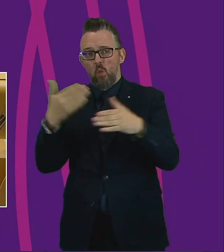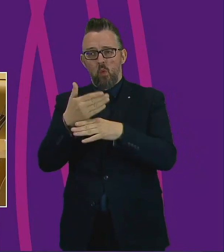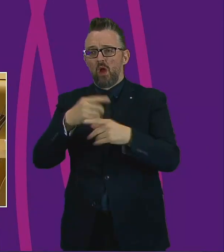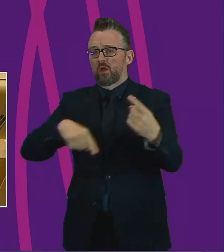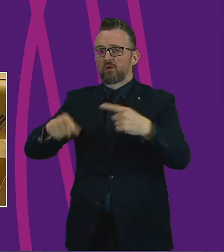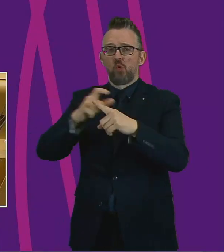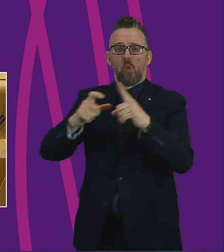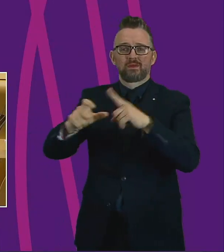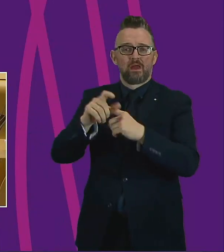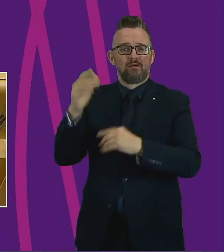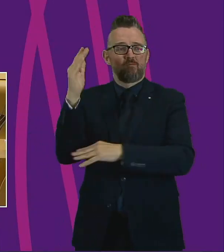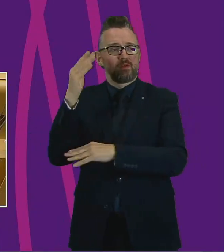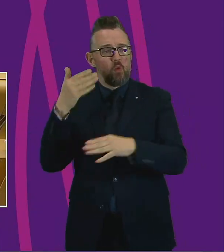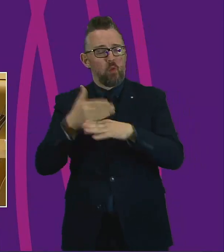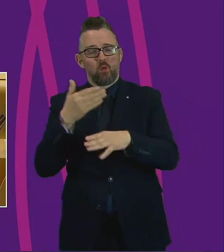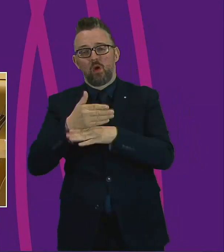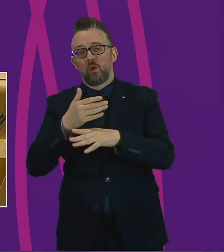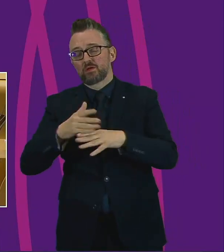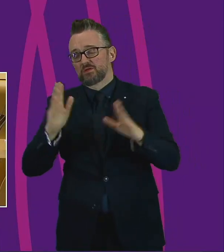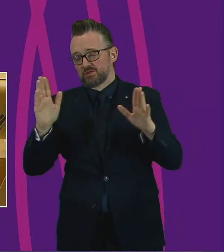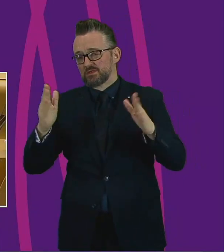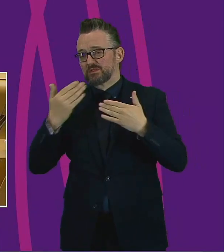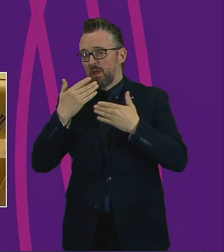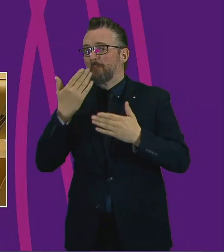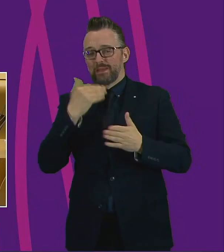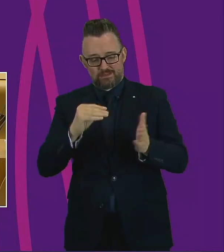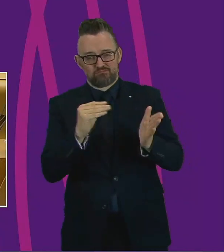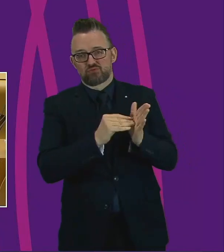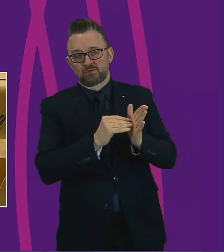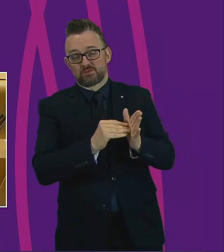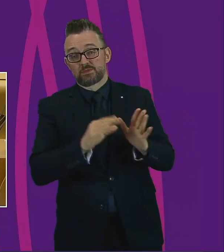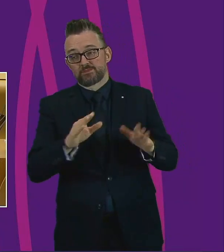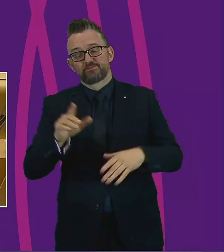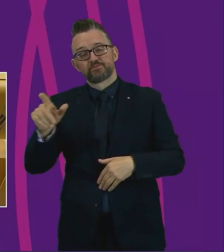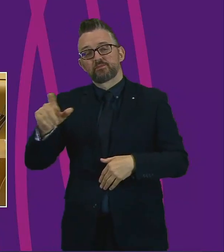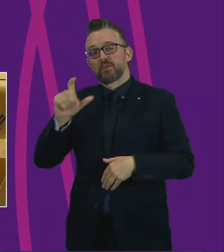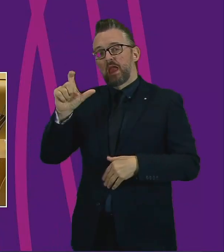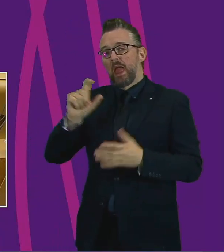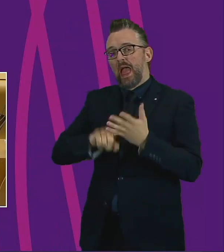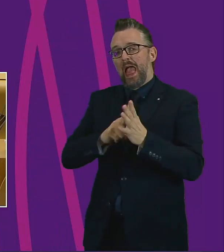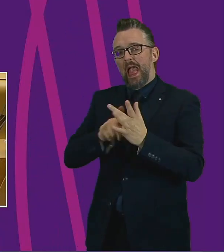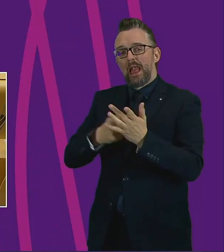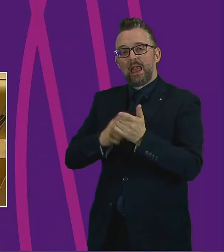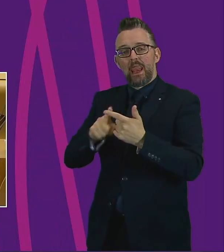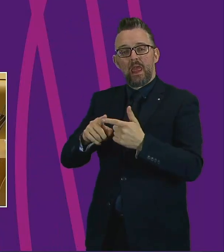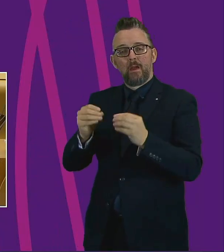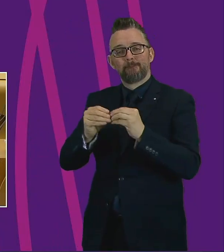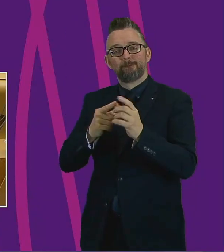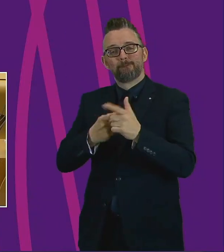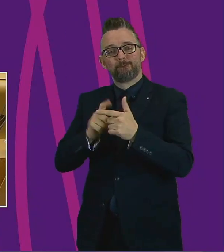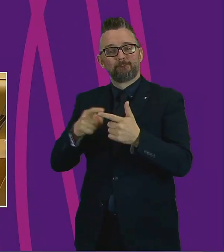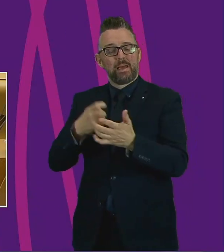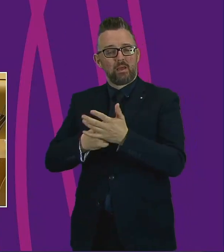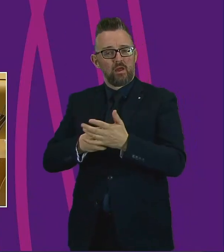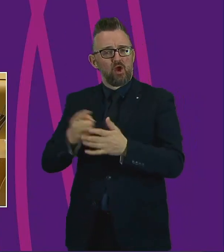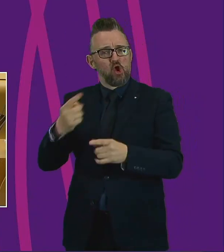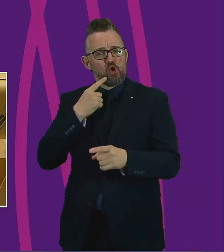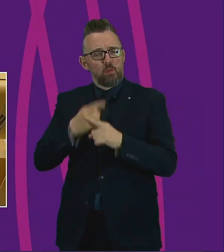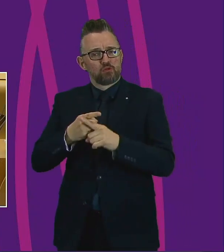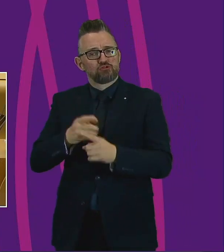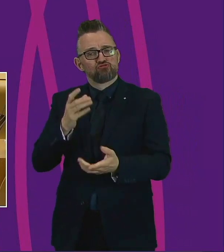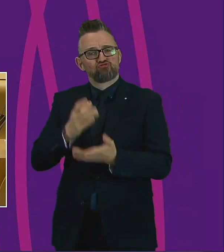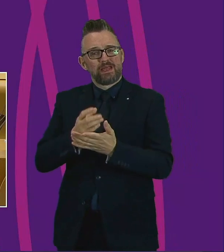communities, and that has to go on the record. But Clare Baker's points about the vulnerability of our charities are really